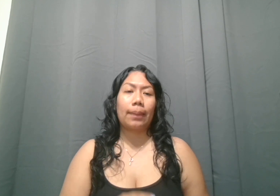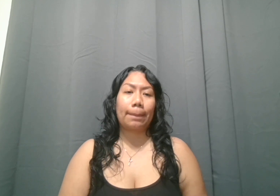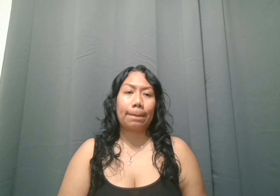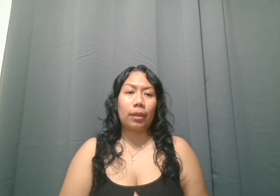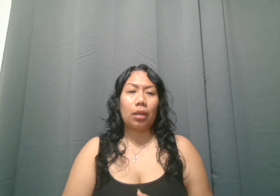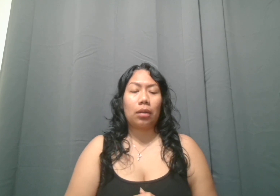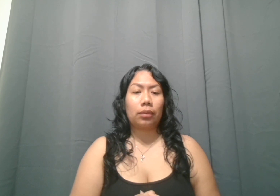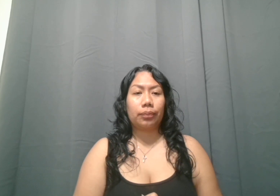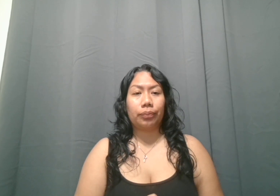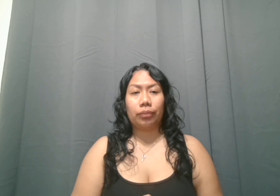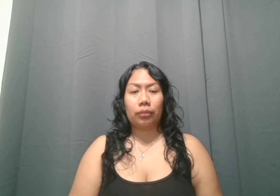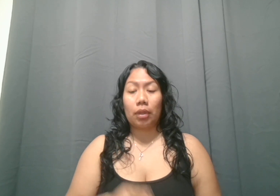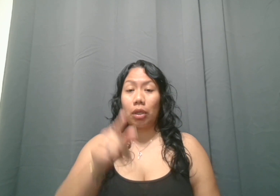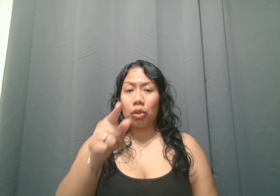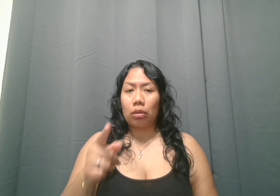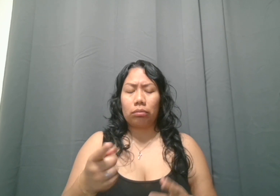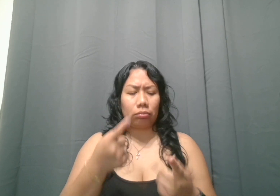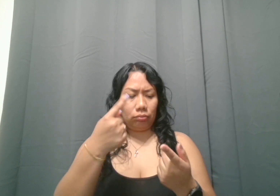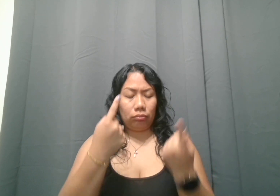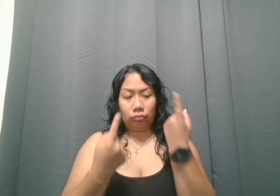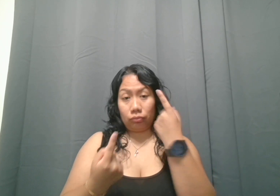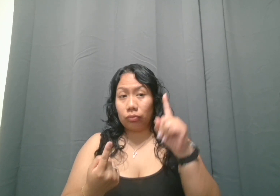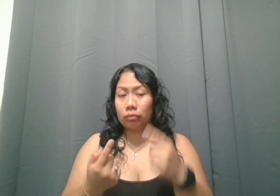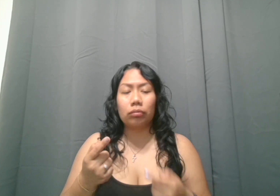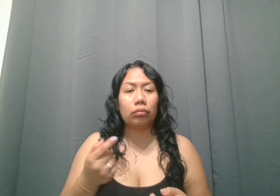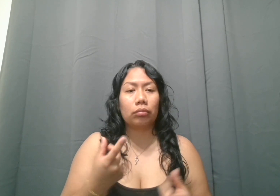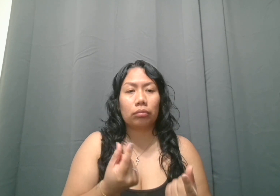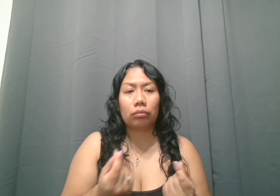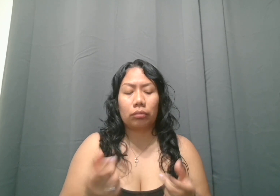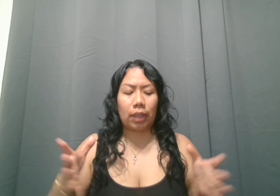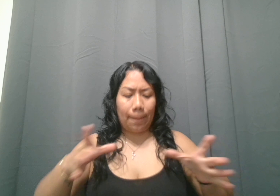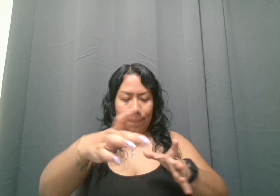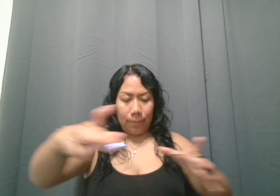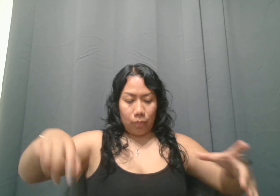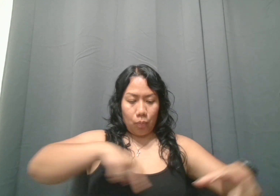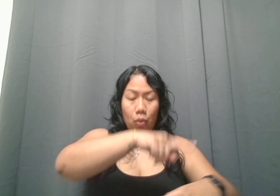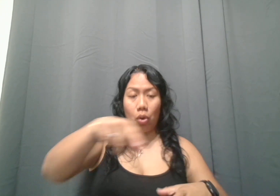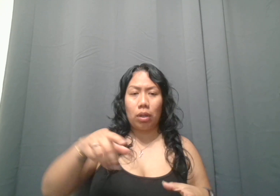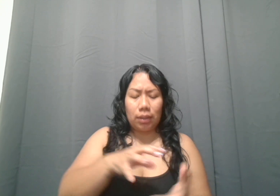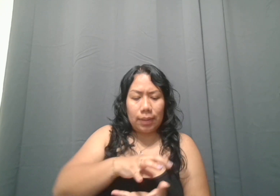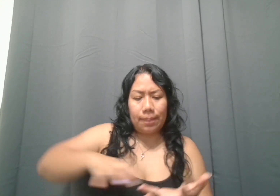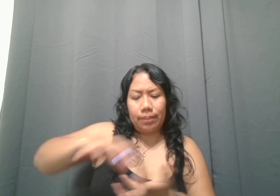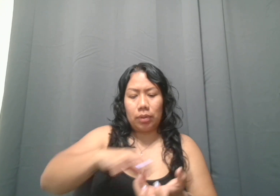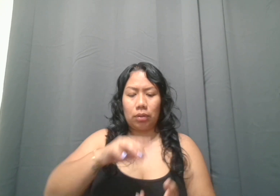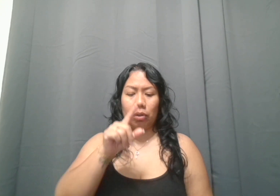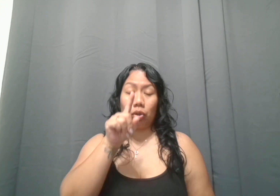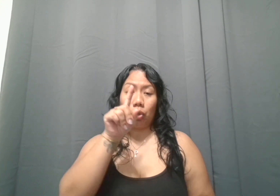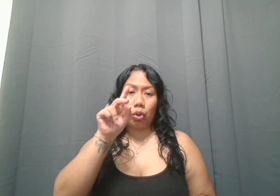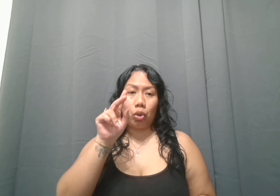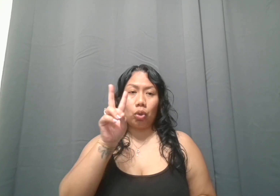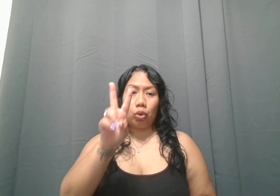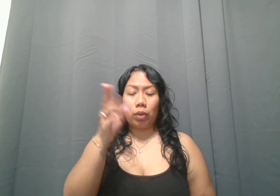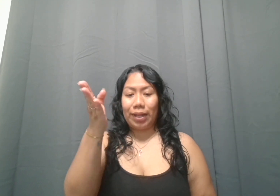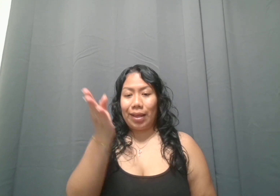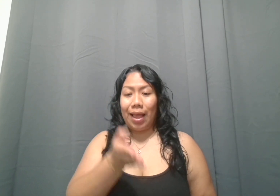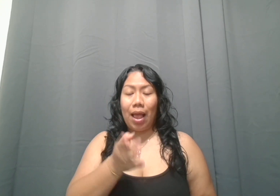You begin by getting a large mixing bowl. In this bowl, combine 2 1/2 cups of the flour and